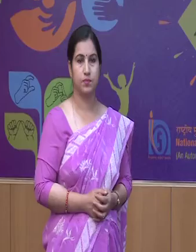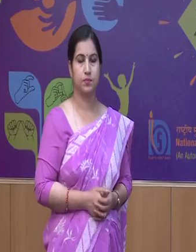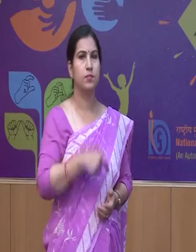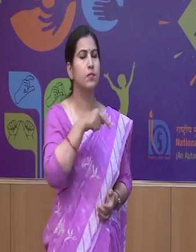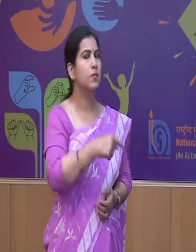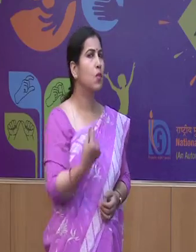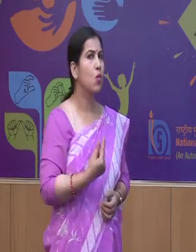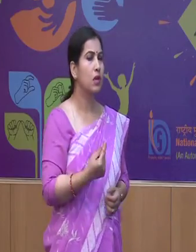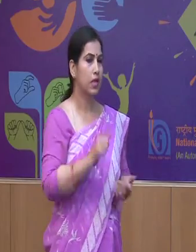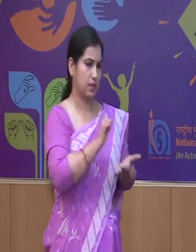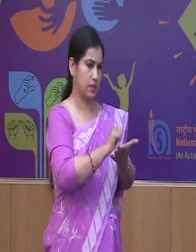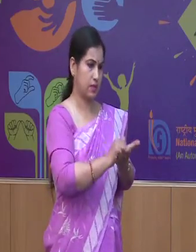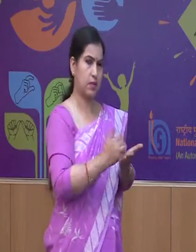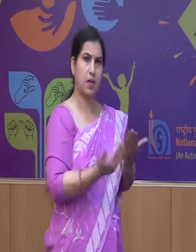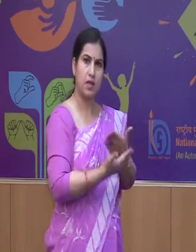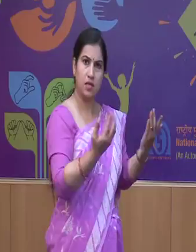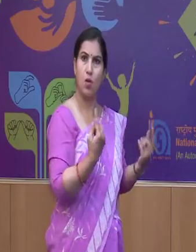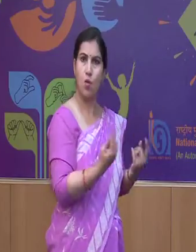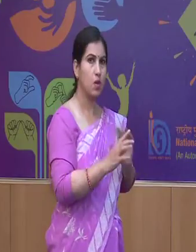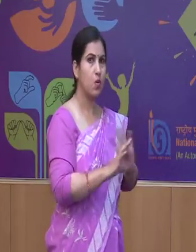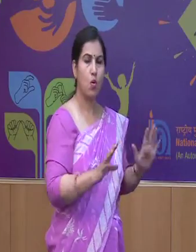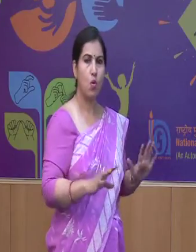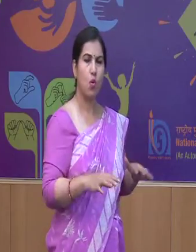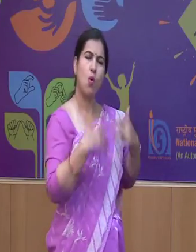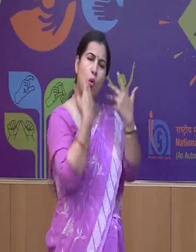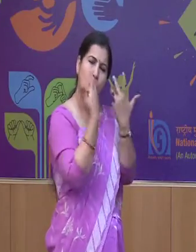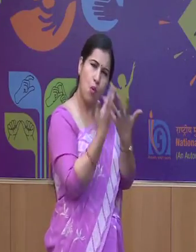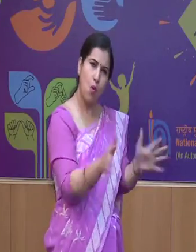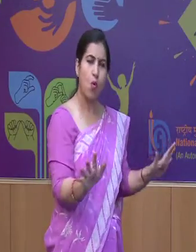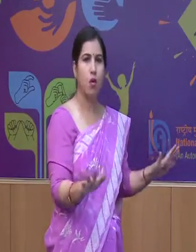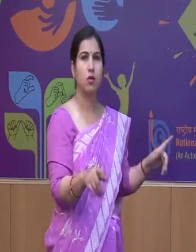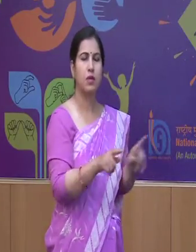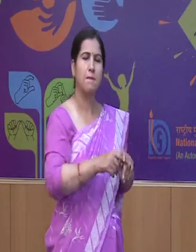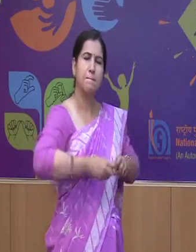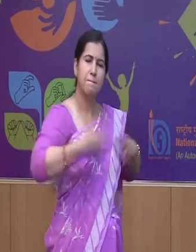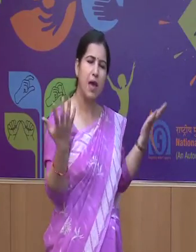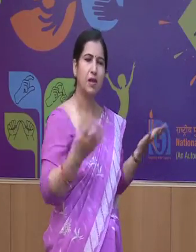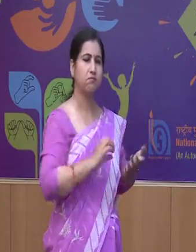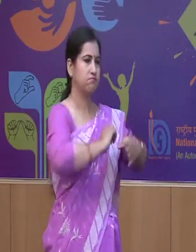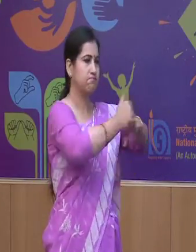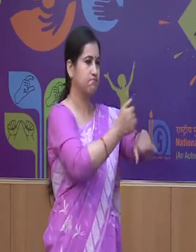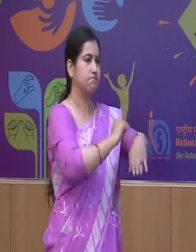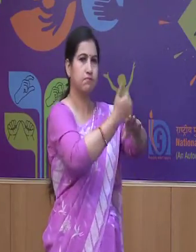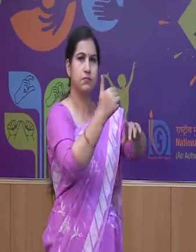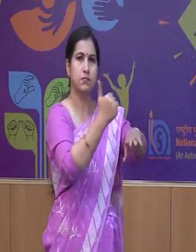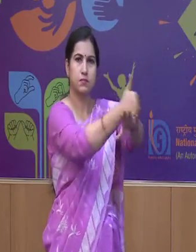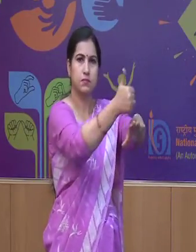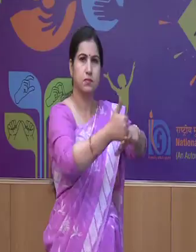Not just the textile industry, but also many other industries